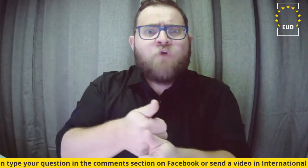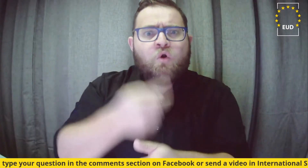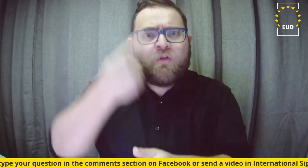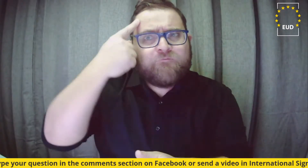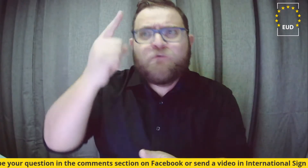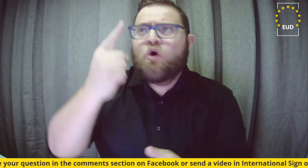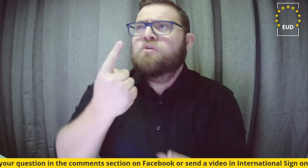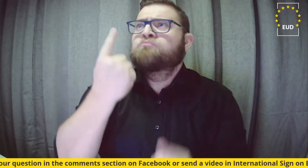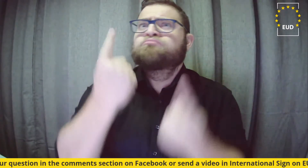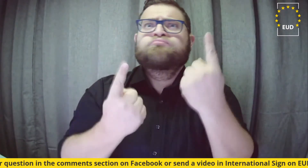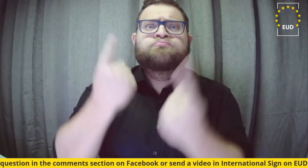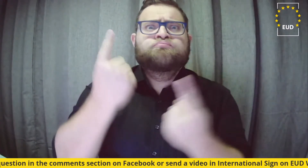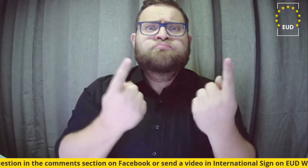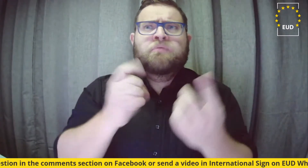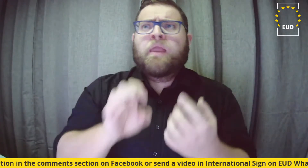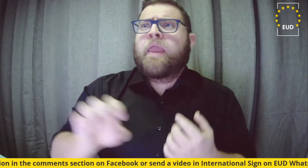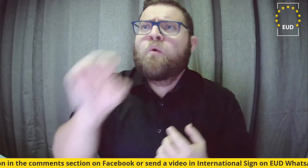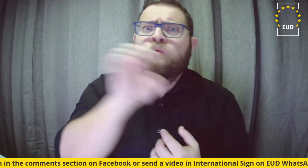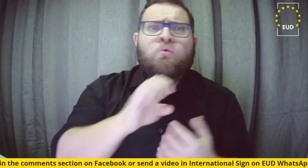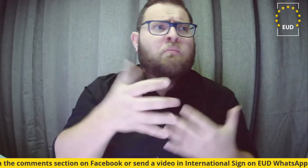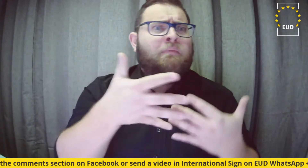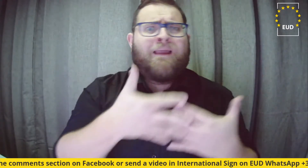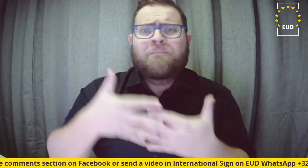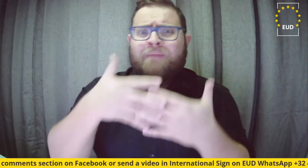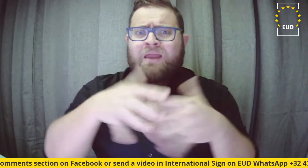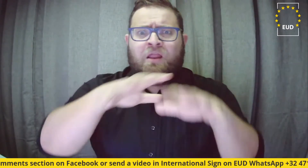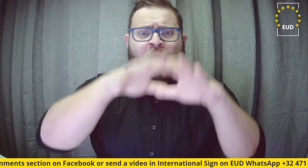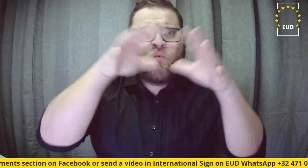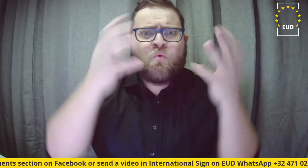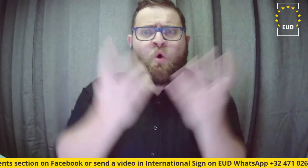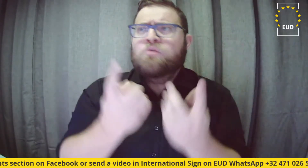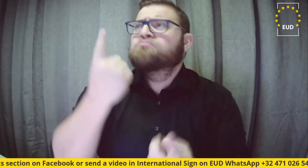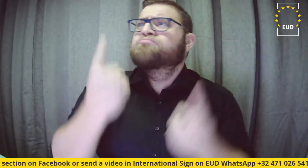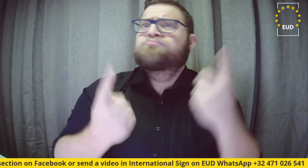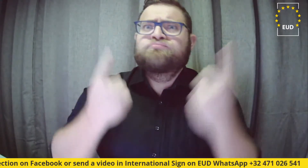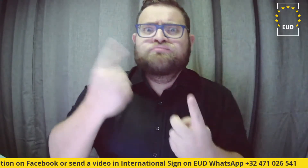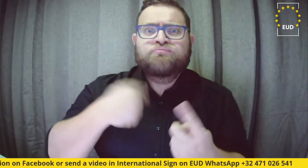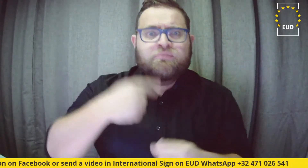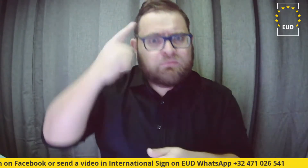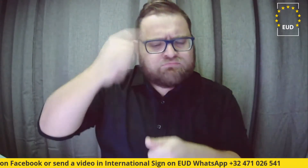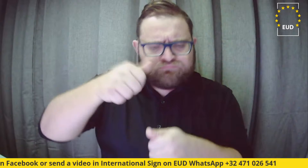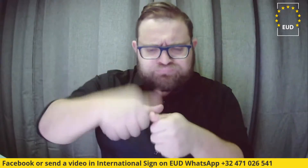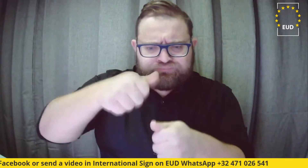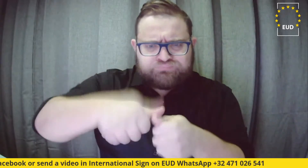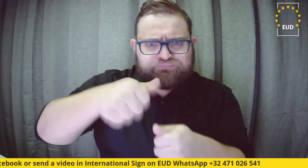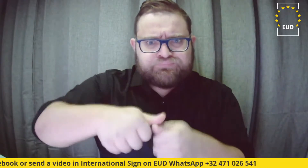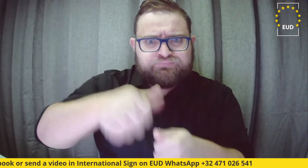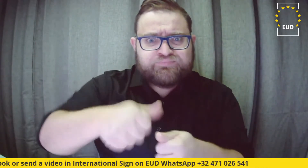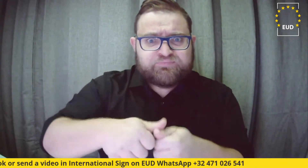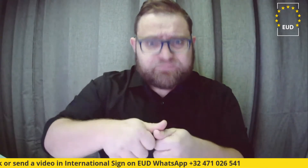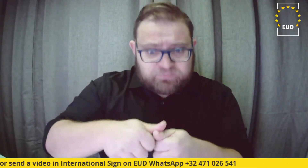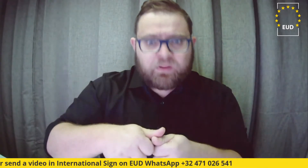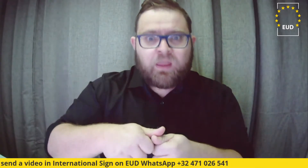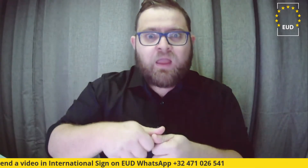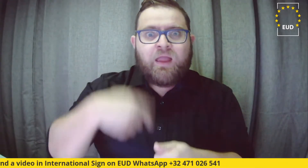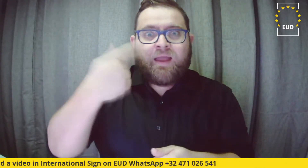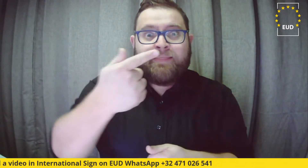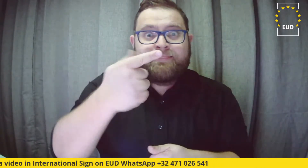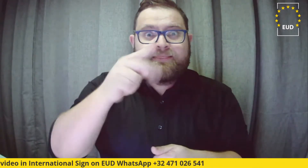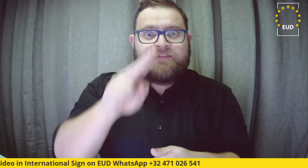Because it's important that interpreters who work for TV, who do news programs, keep up with the news in the world, keep up